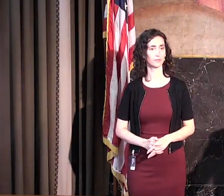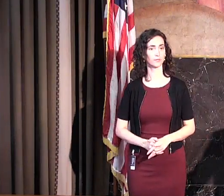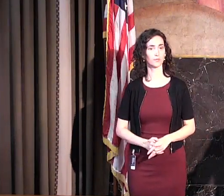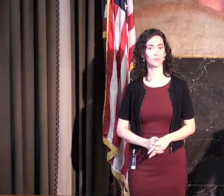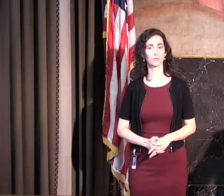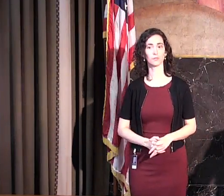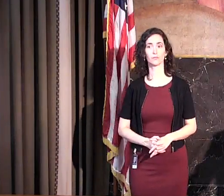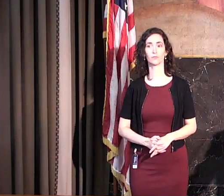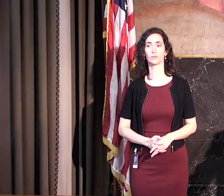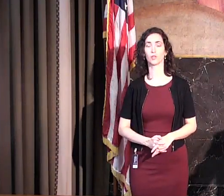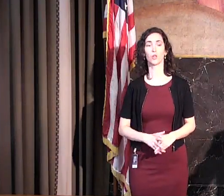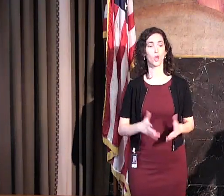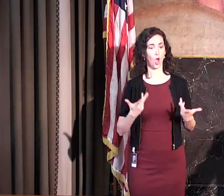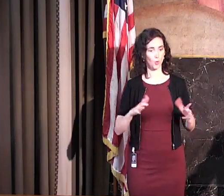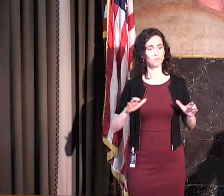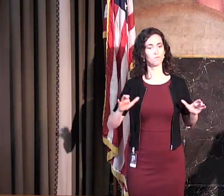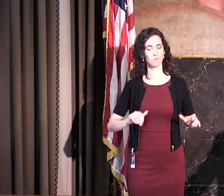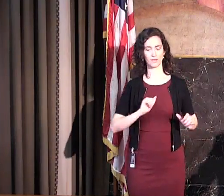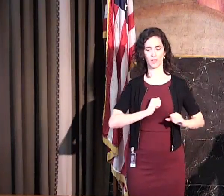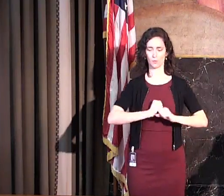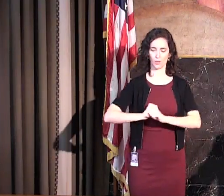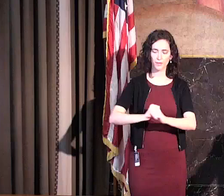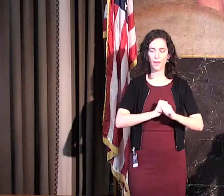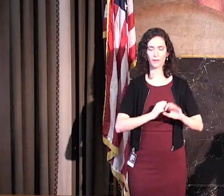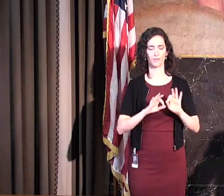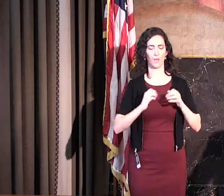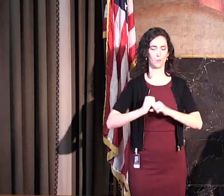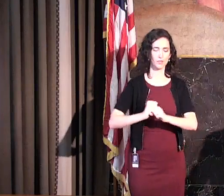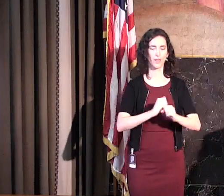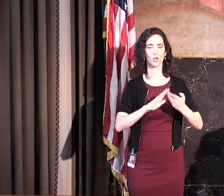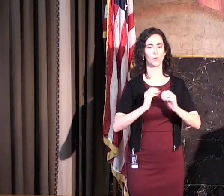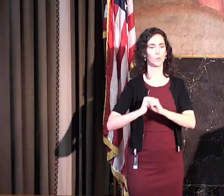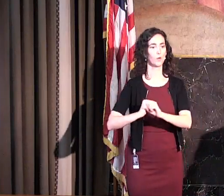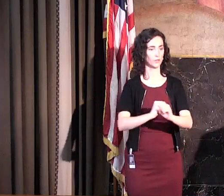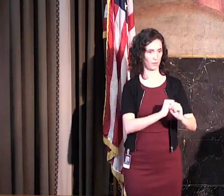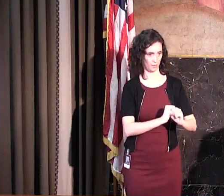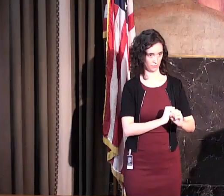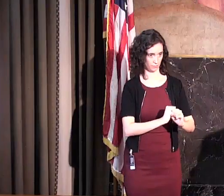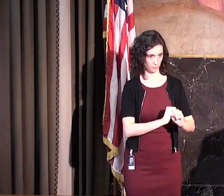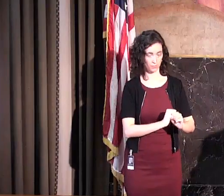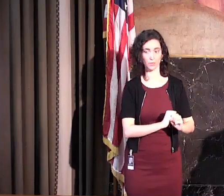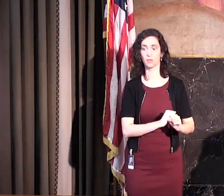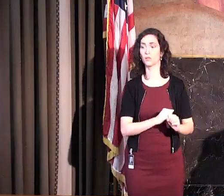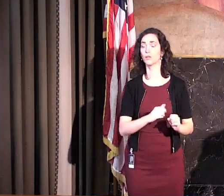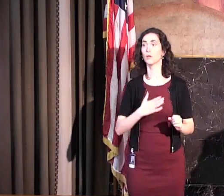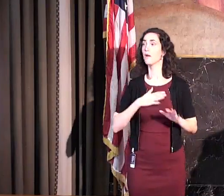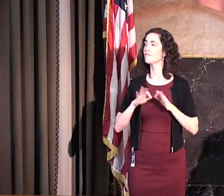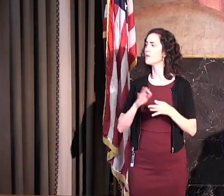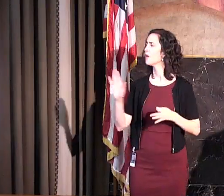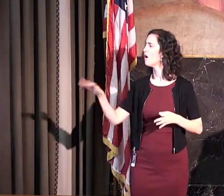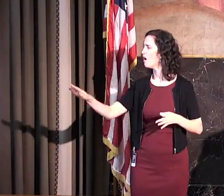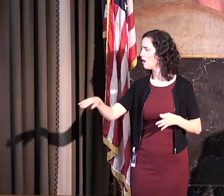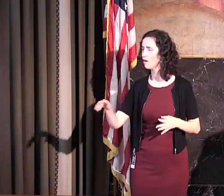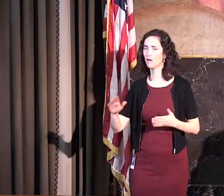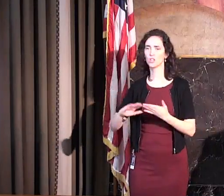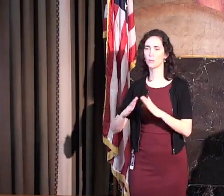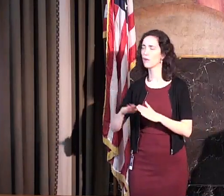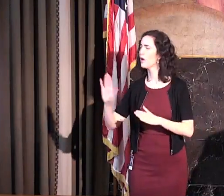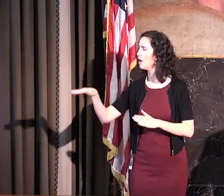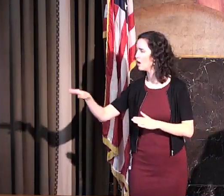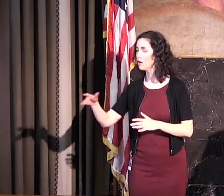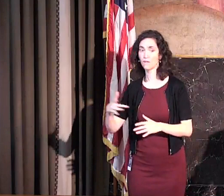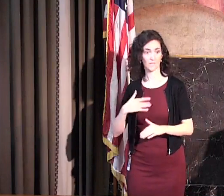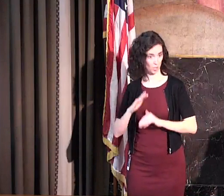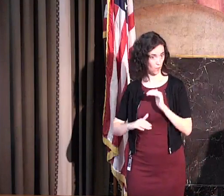You've done your part to protect yourself and your family and your community. Ask others in your family and in your community that you